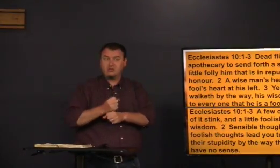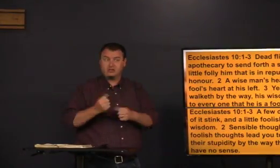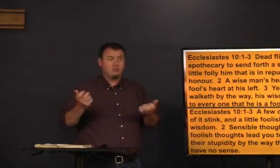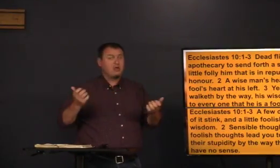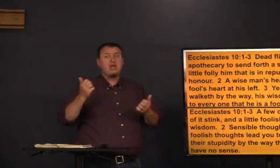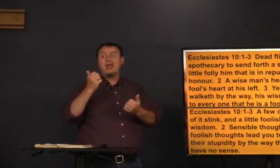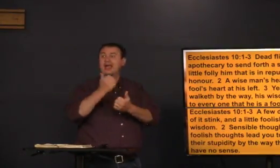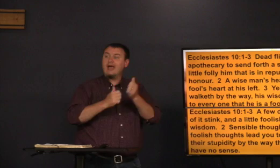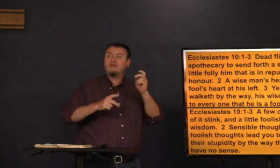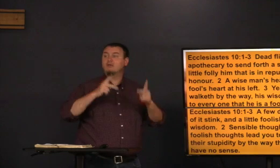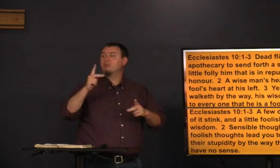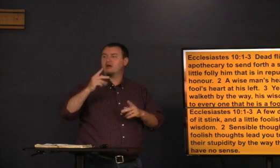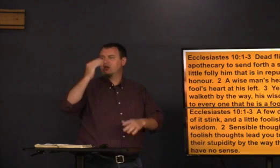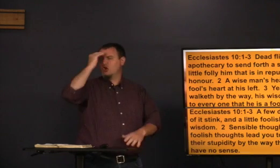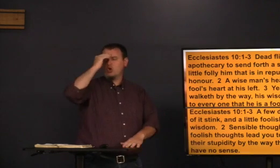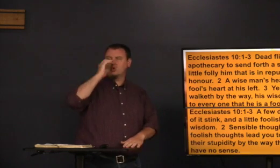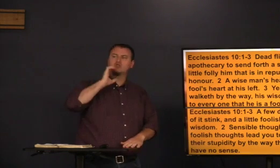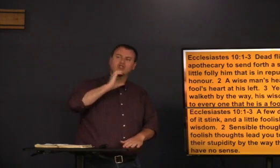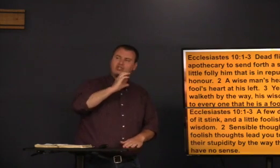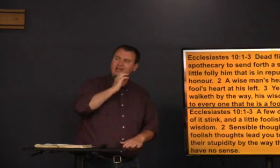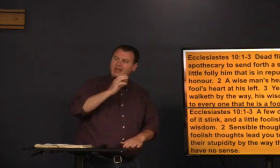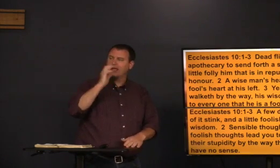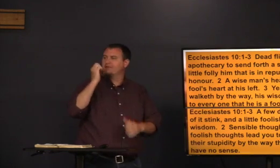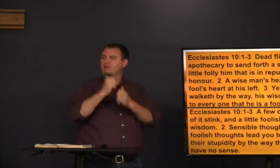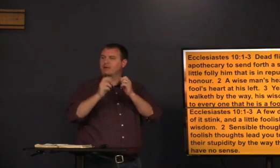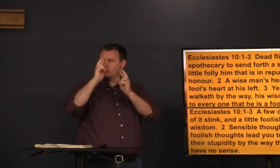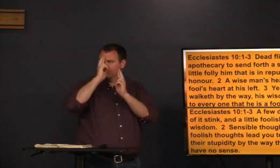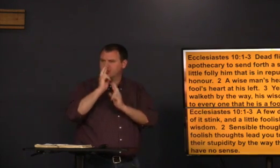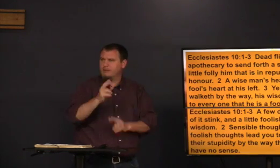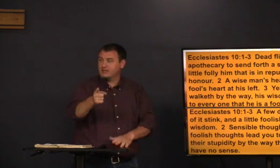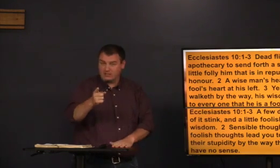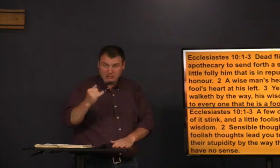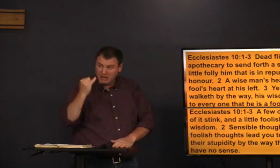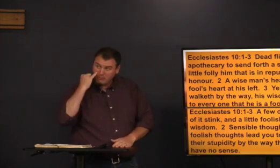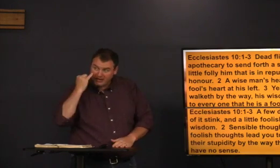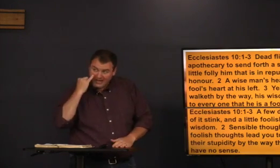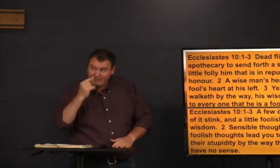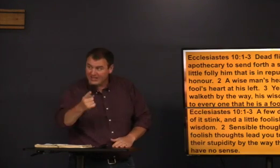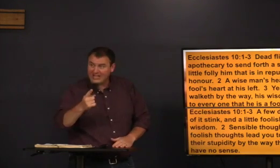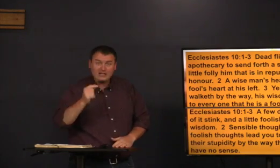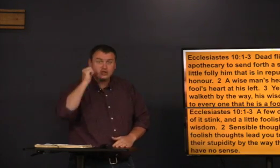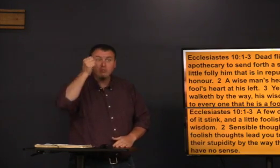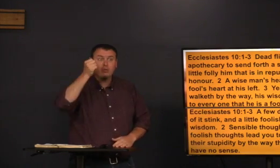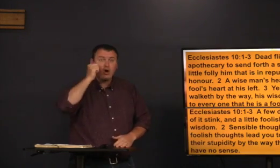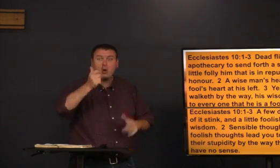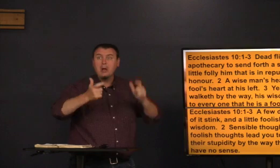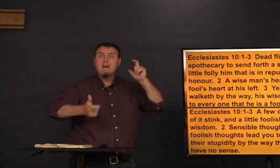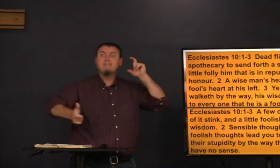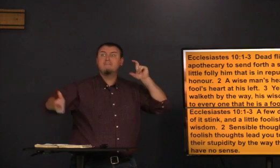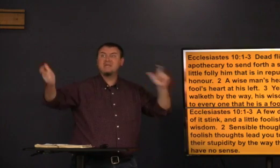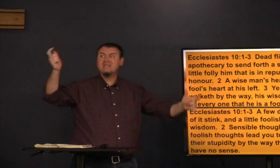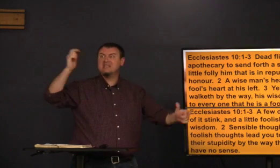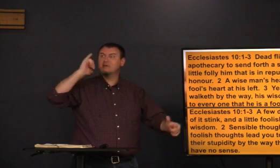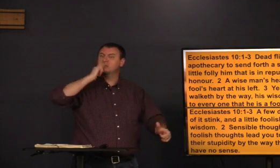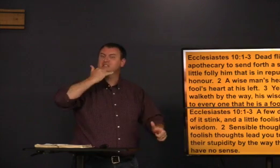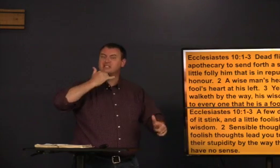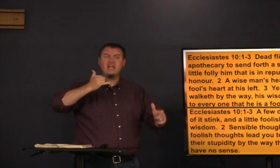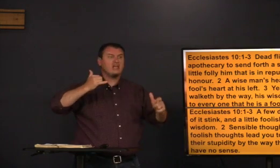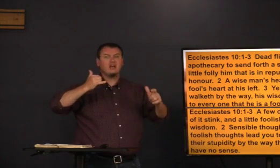years. Everybody knows Chang. Everybody respects him. But if he, tomorrow, big mistake,